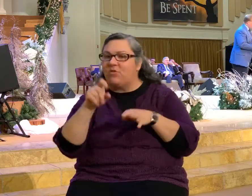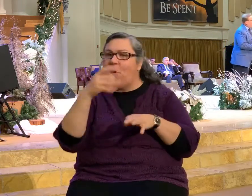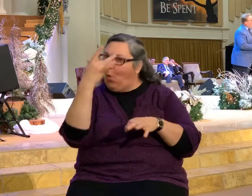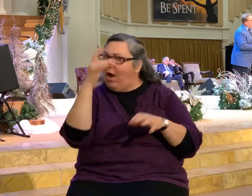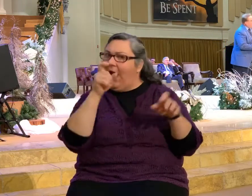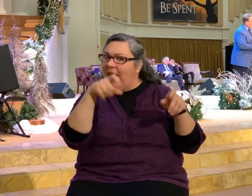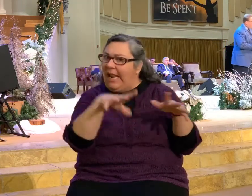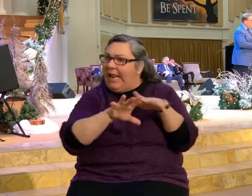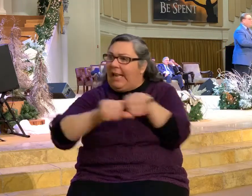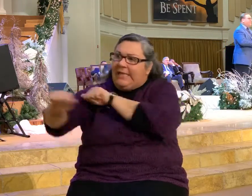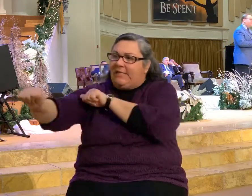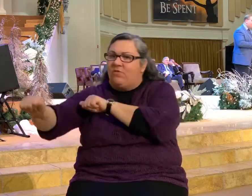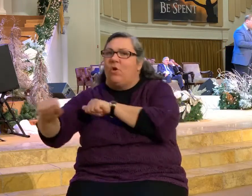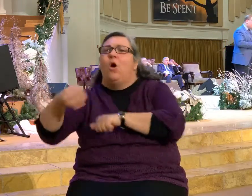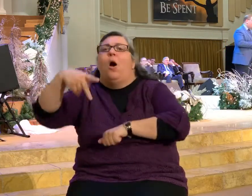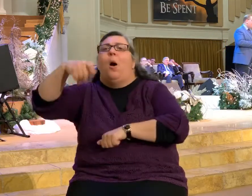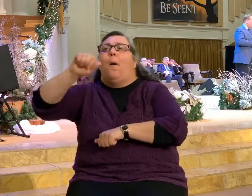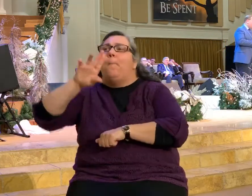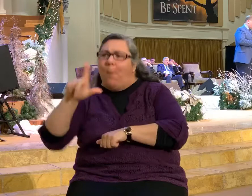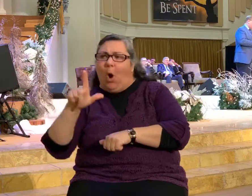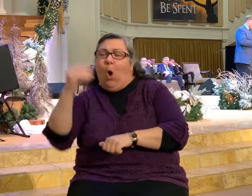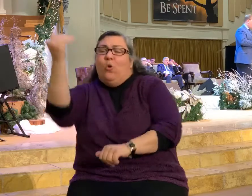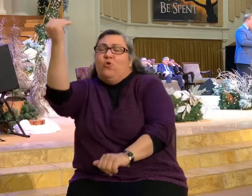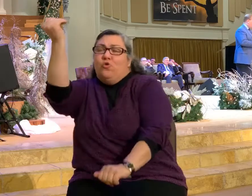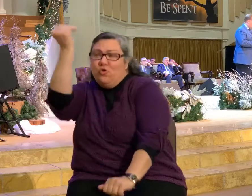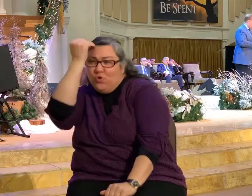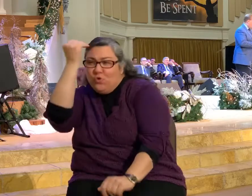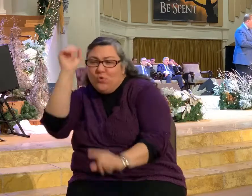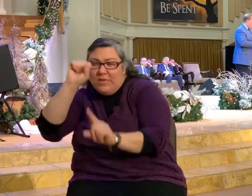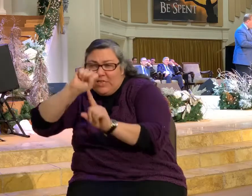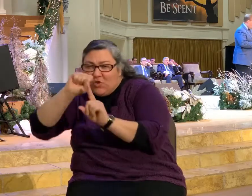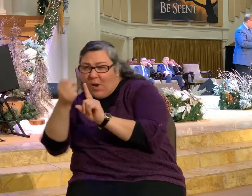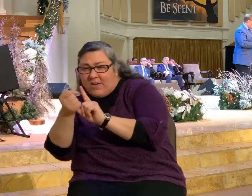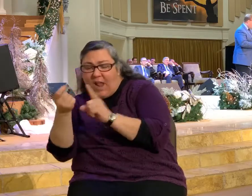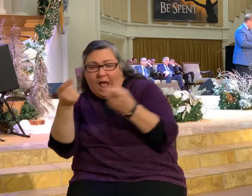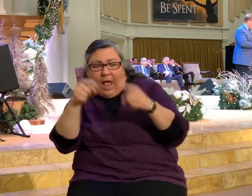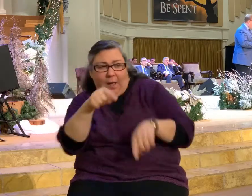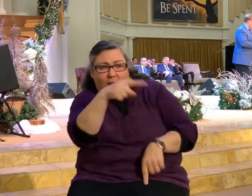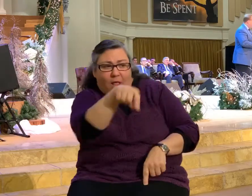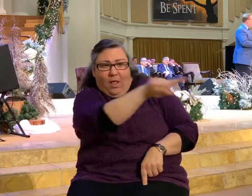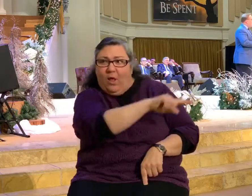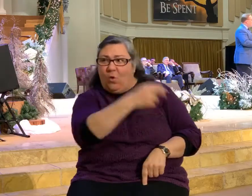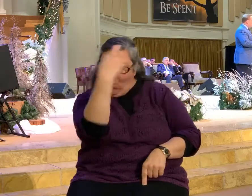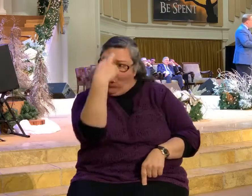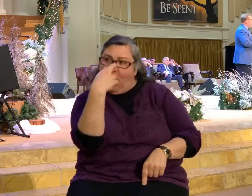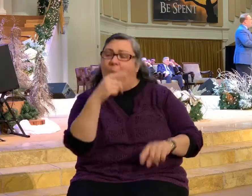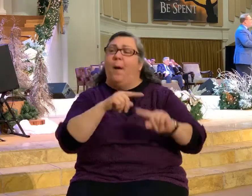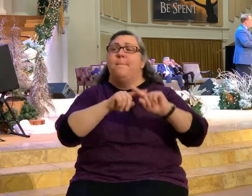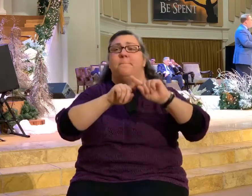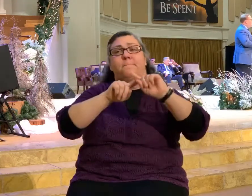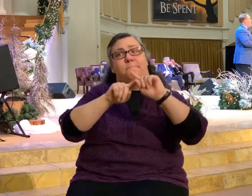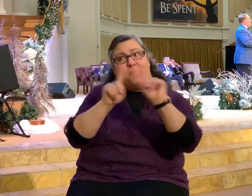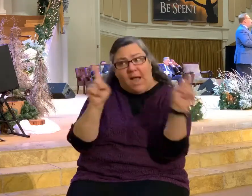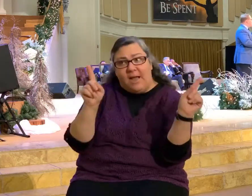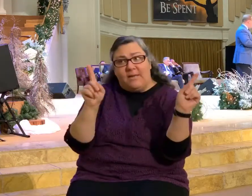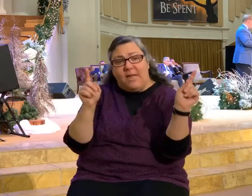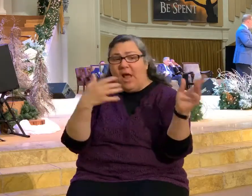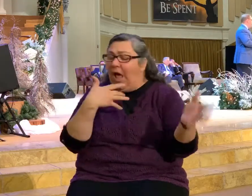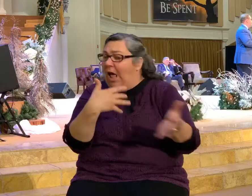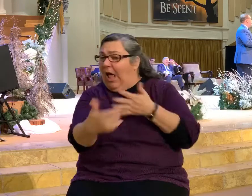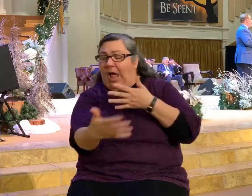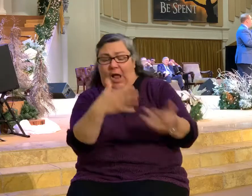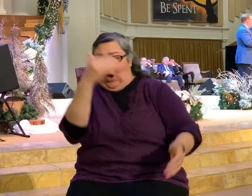leave. So Paul knew what the conditions that Priscilla and Aquila had to flee from. But in spite of knowing about